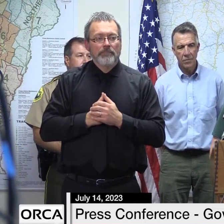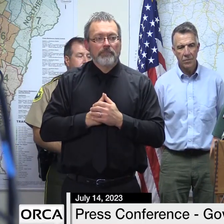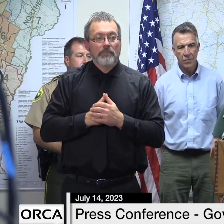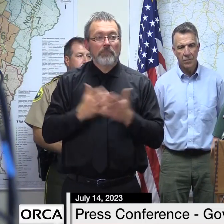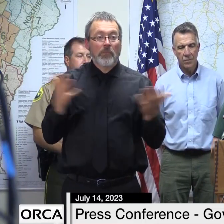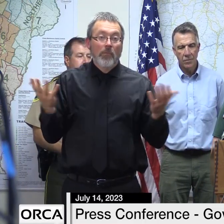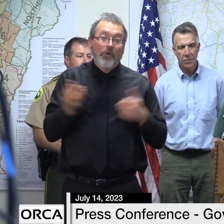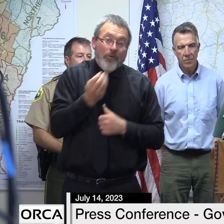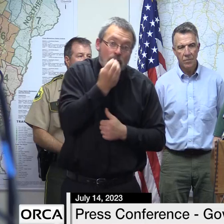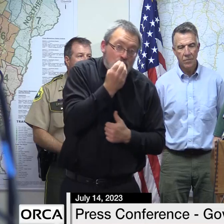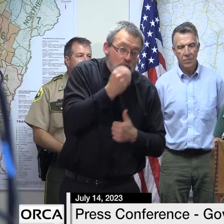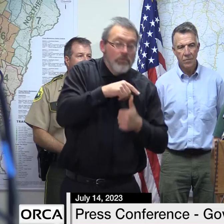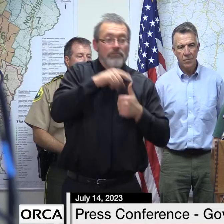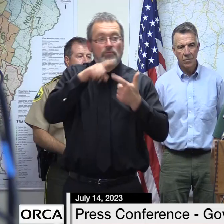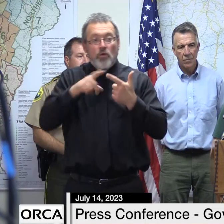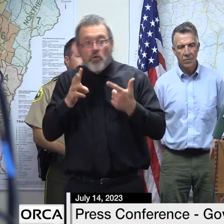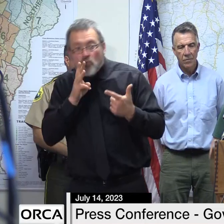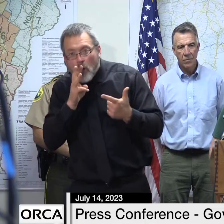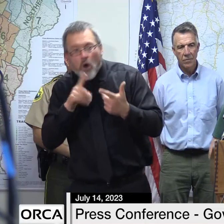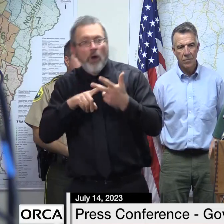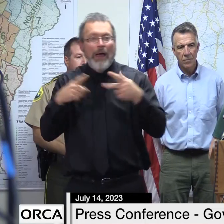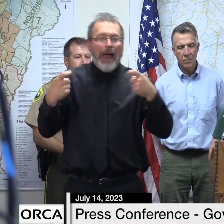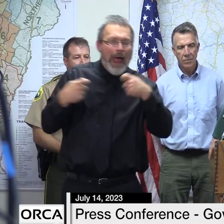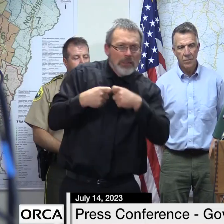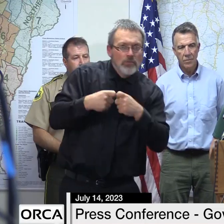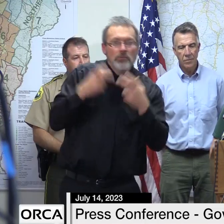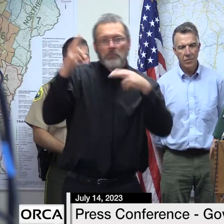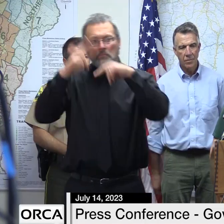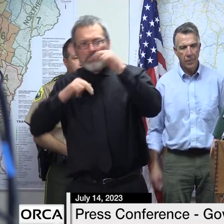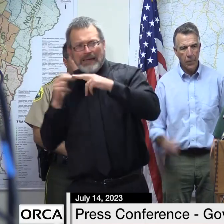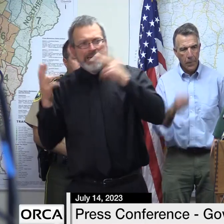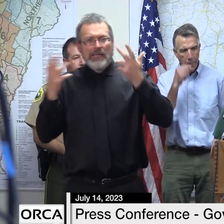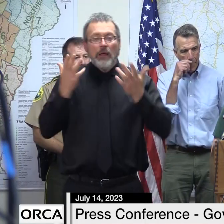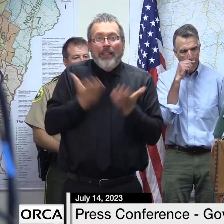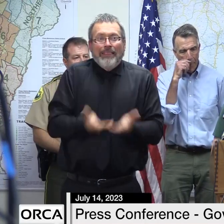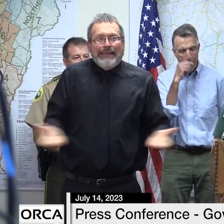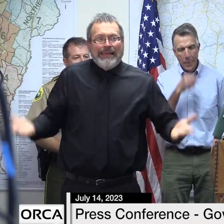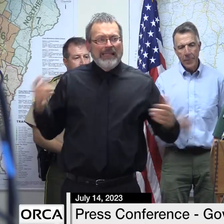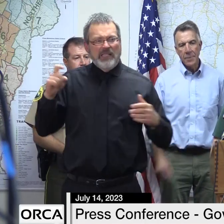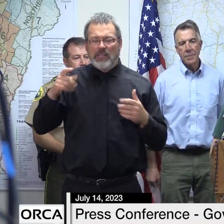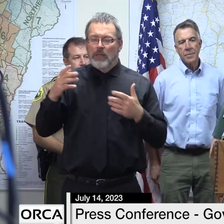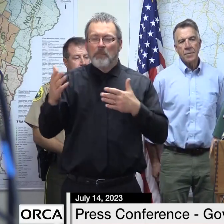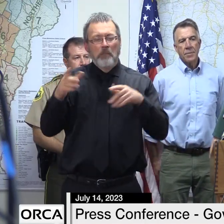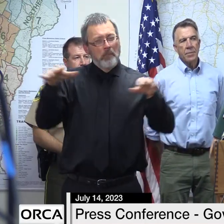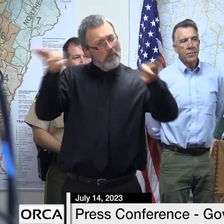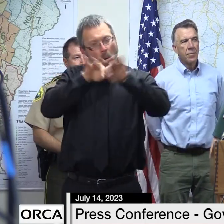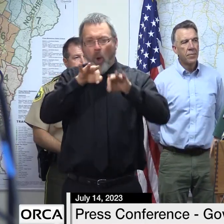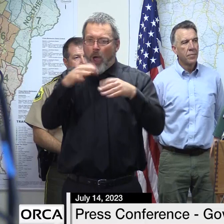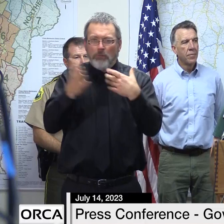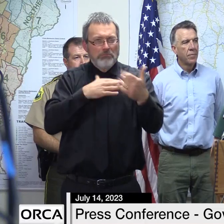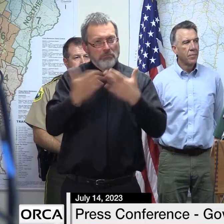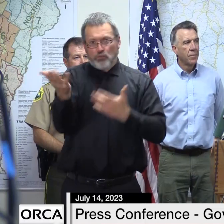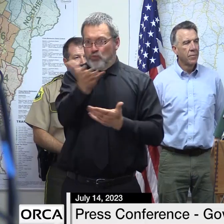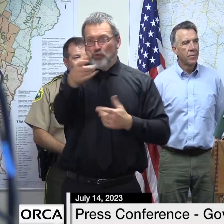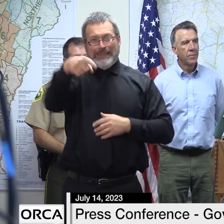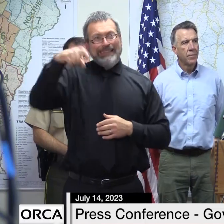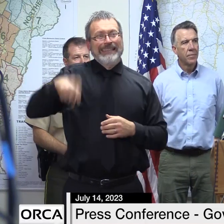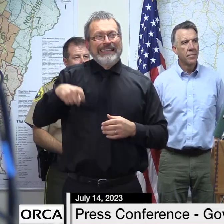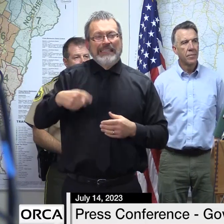water, transportation, infrastructure, or supplies, please make your needs known so we can start problem solving with